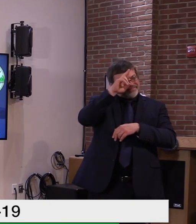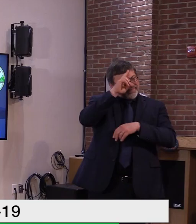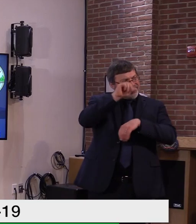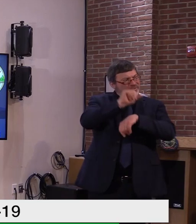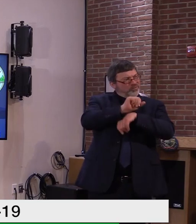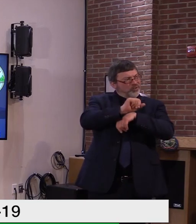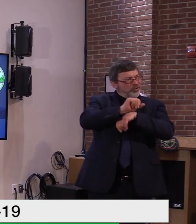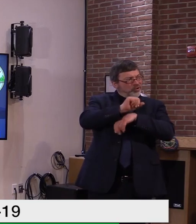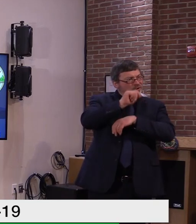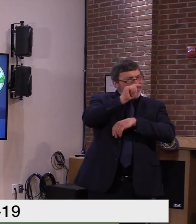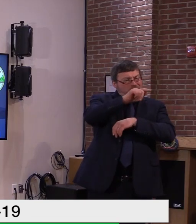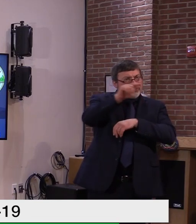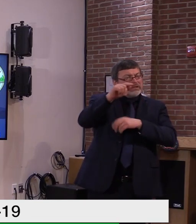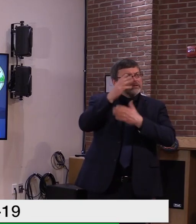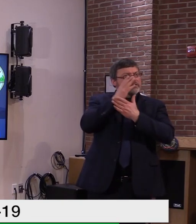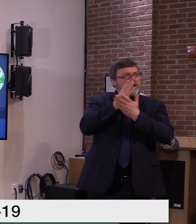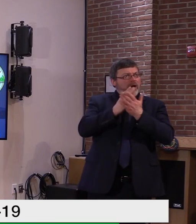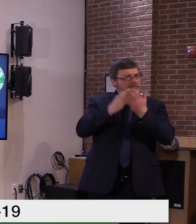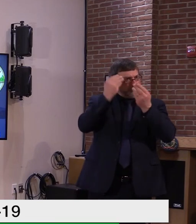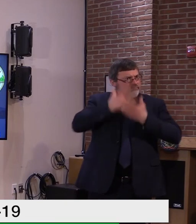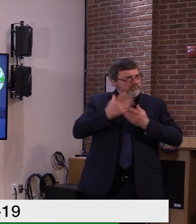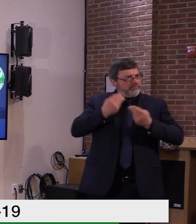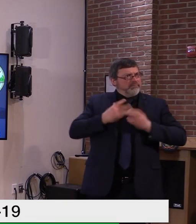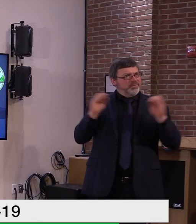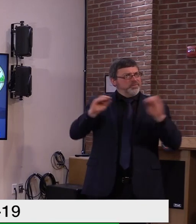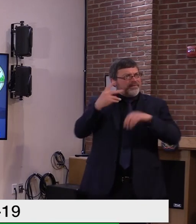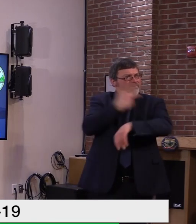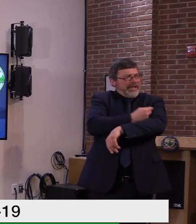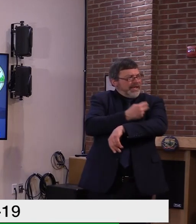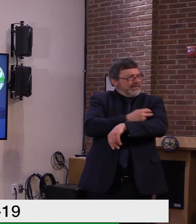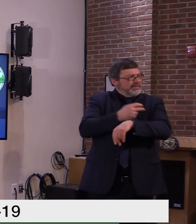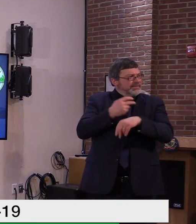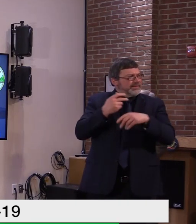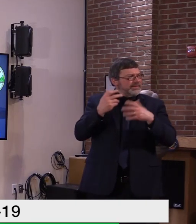so we've heard from some dental workers about it.